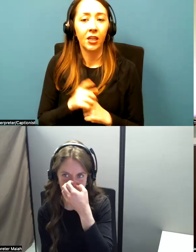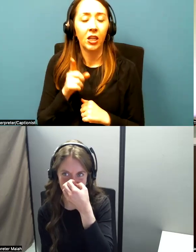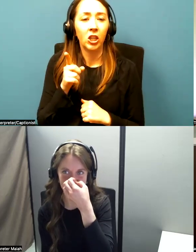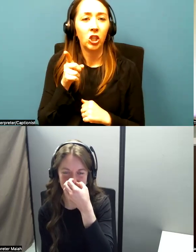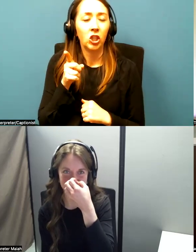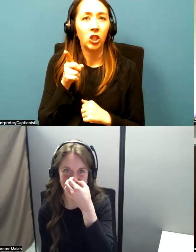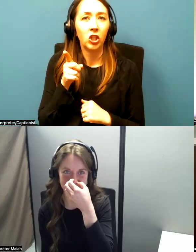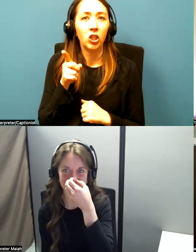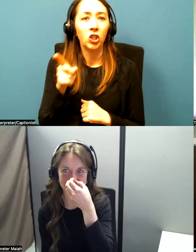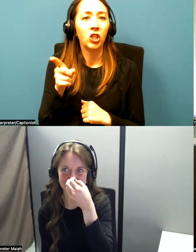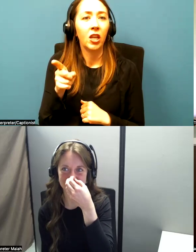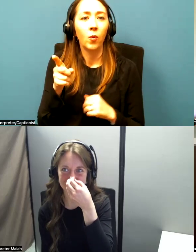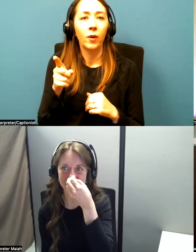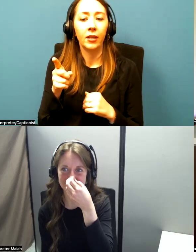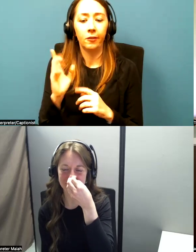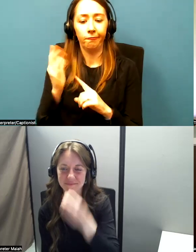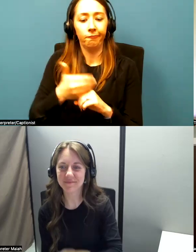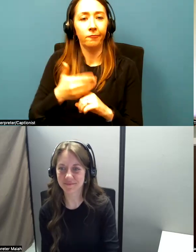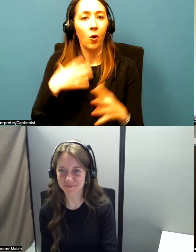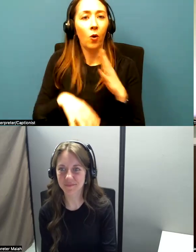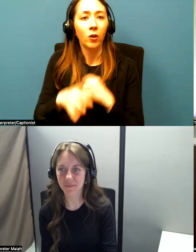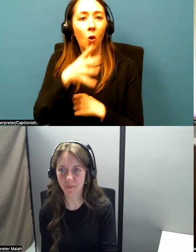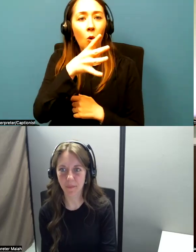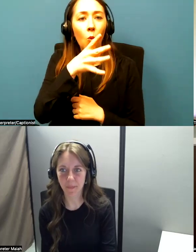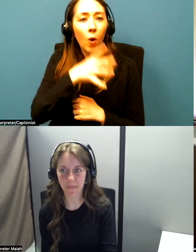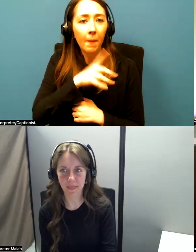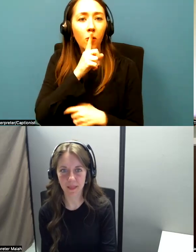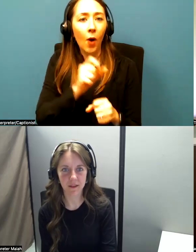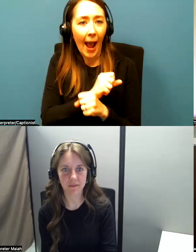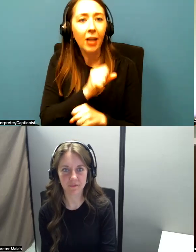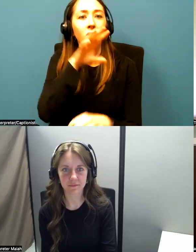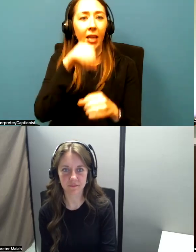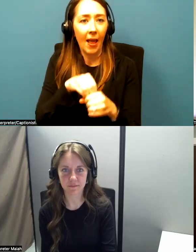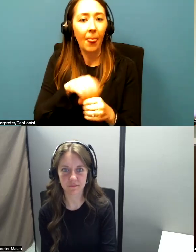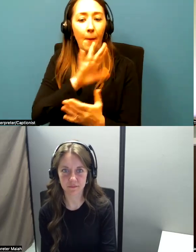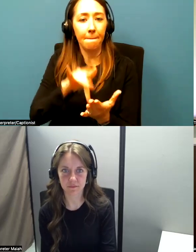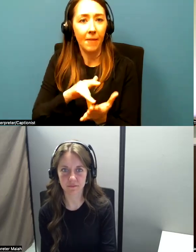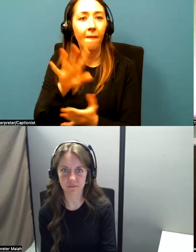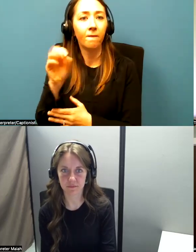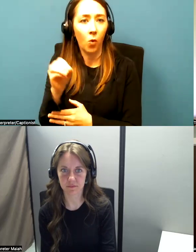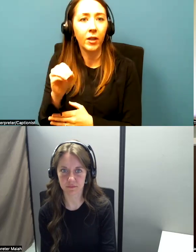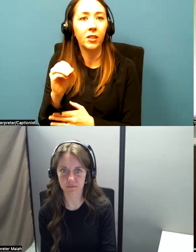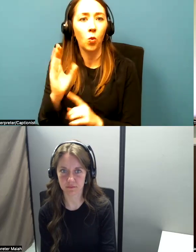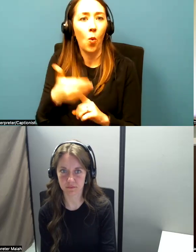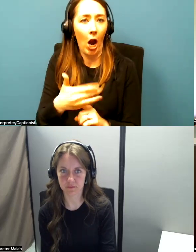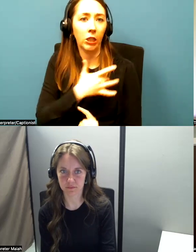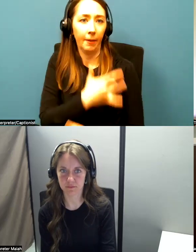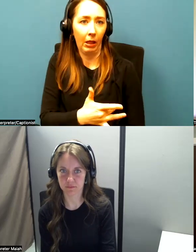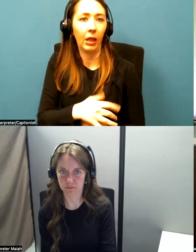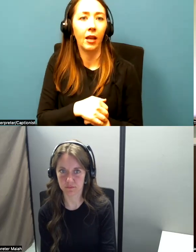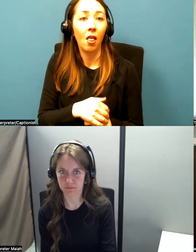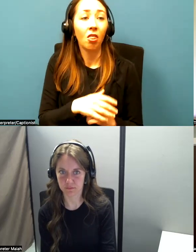us in clothes that women in their mid 40s wear, and they were comfortable. I